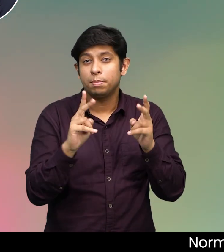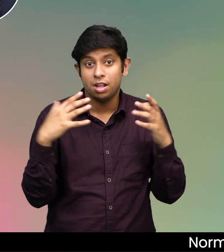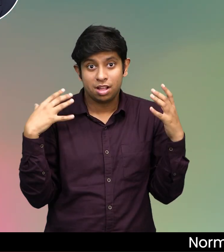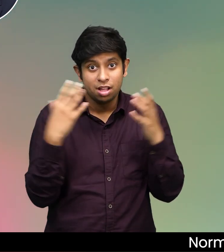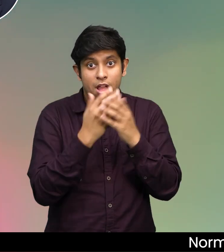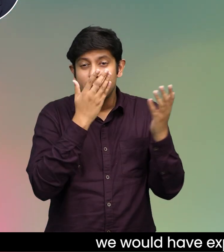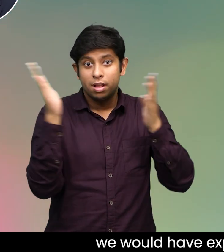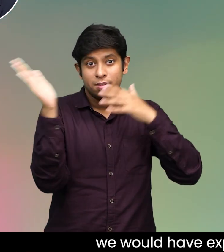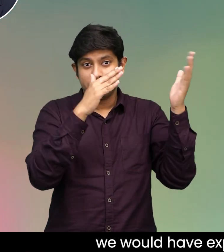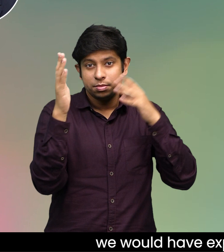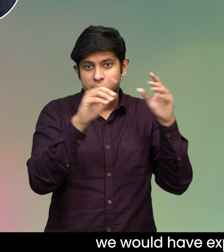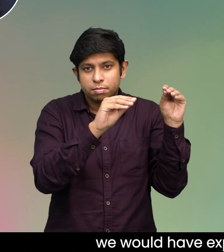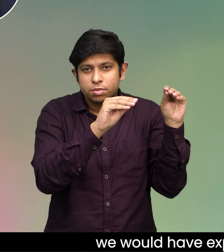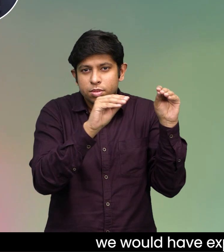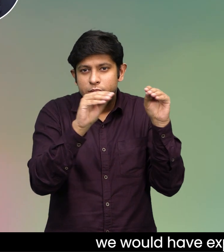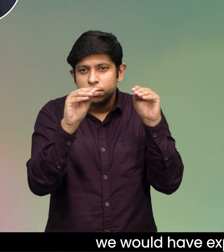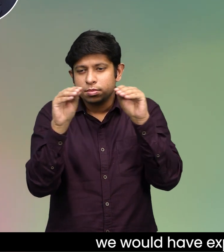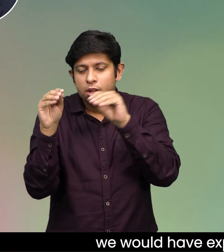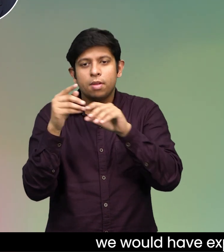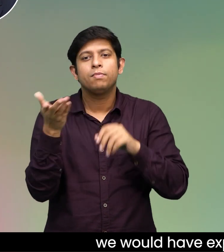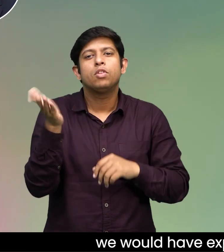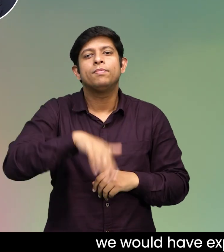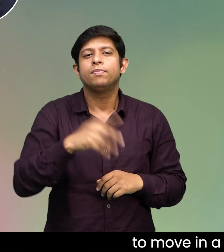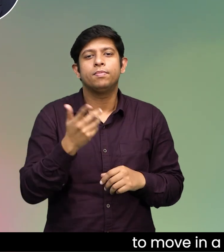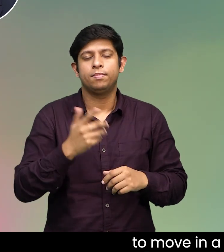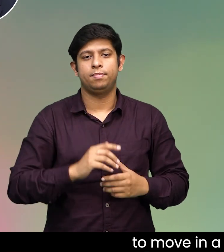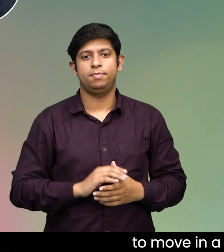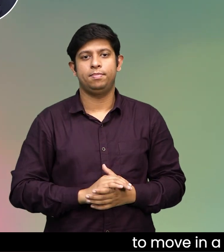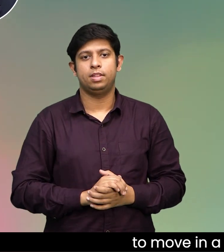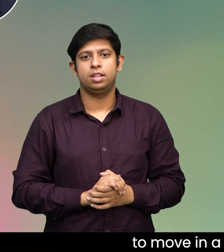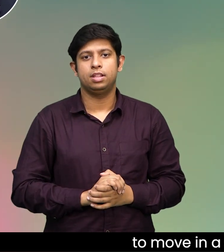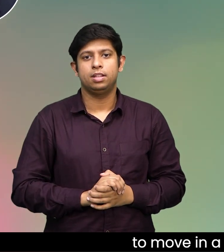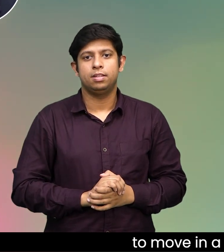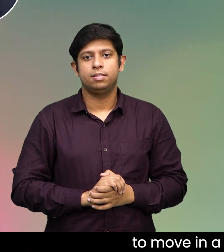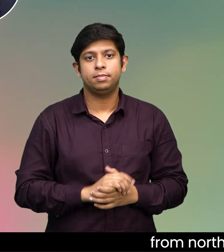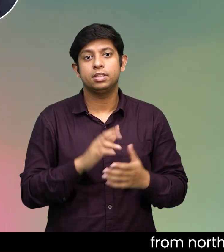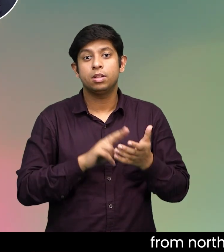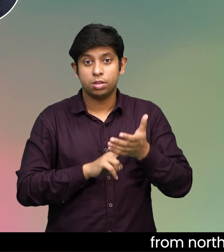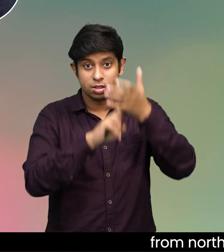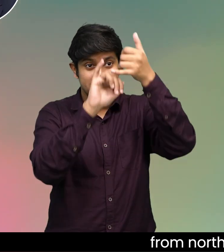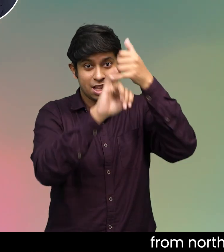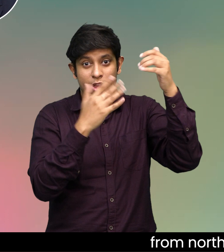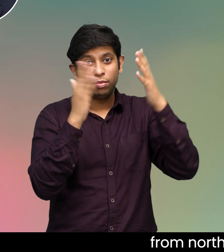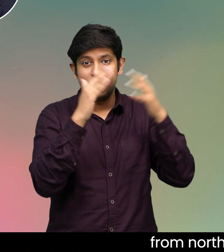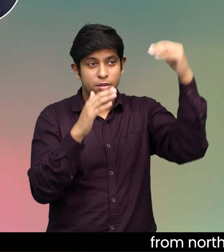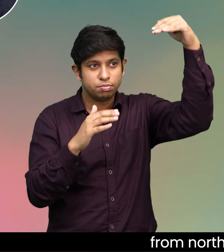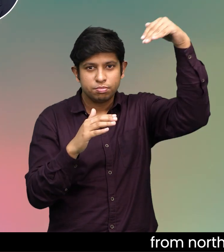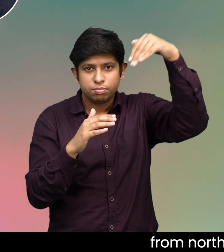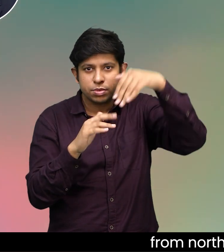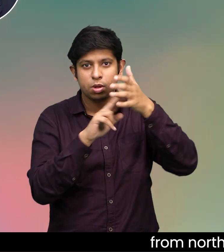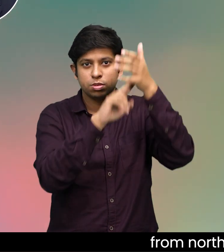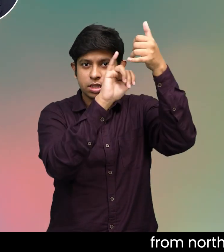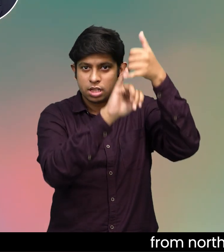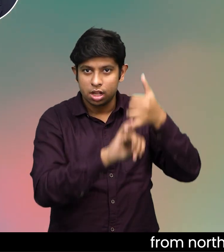Normally, we would have expected the winds to move in a straight line from north to south